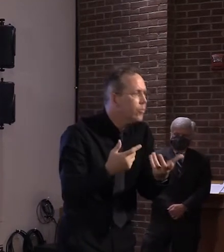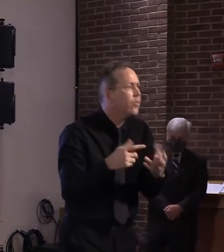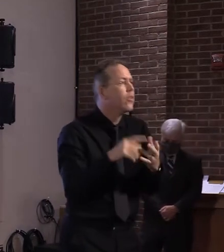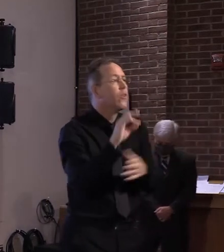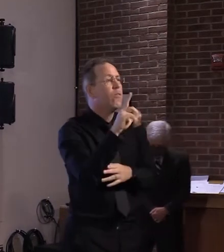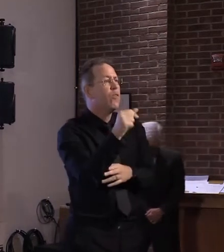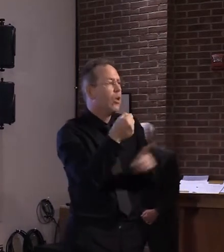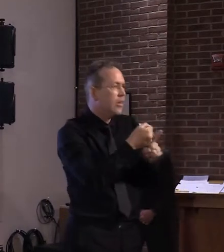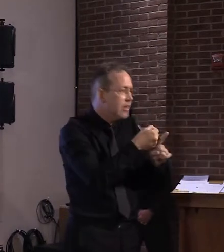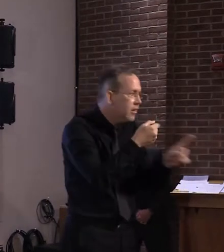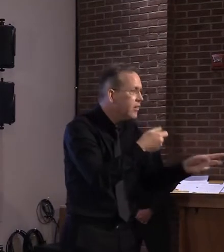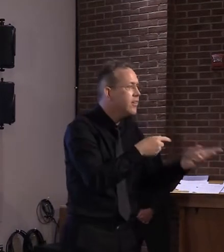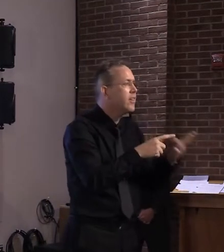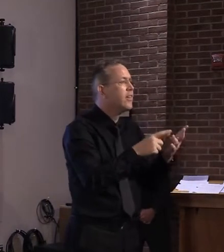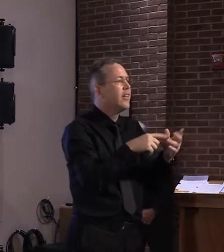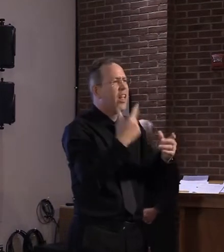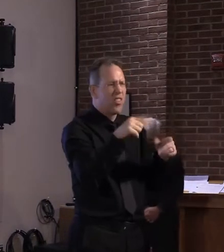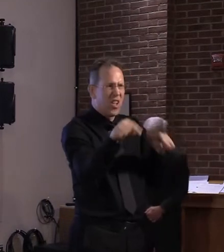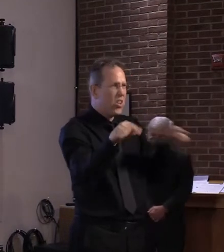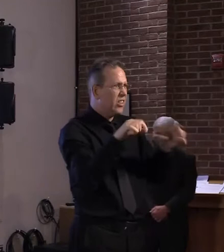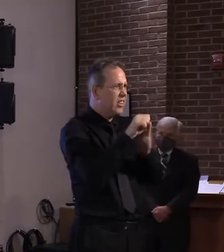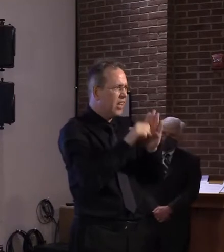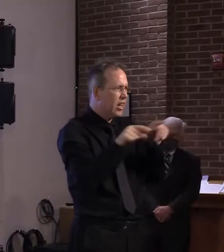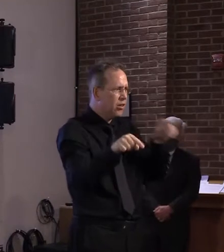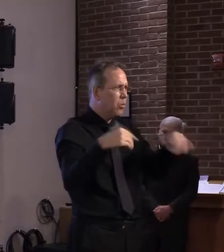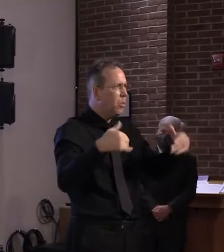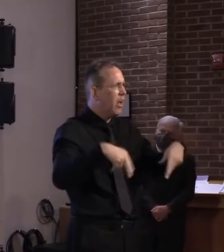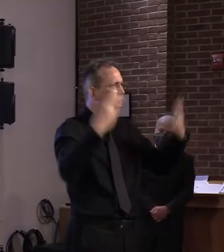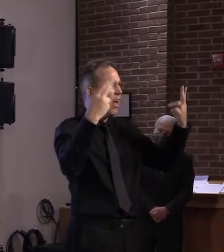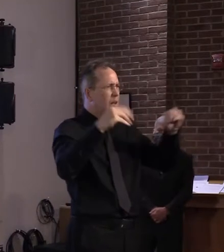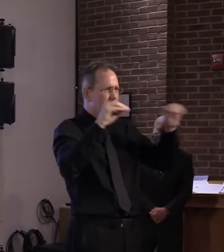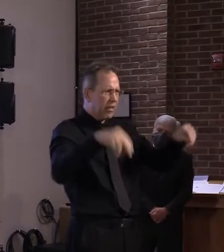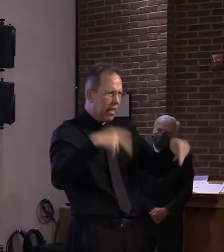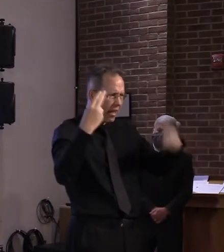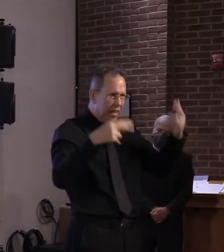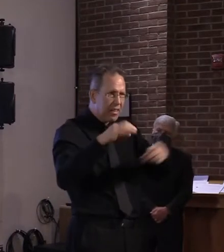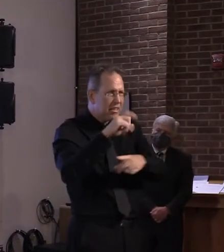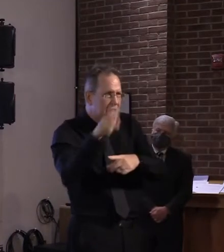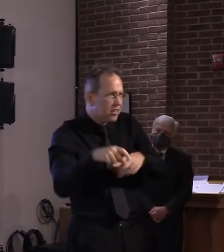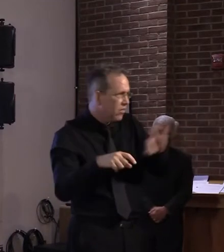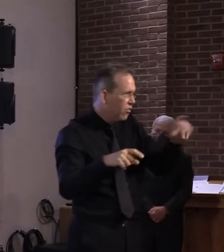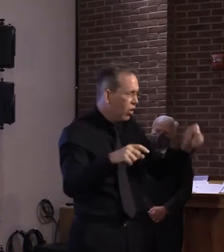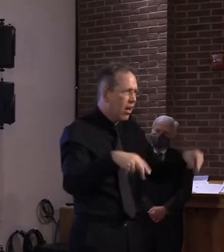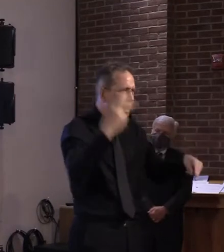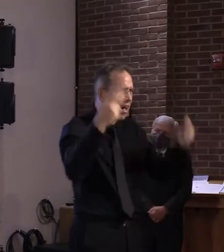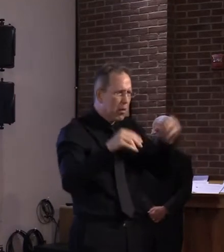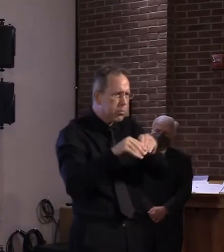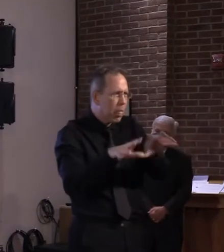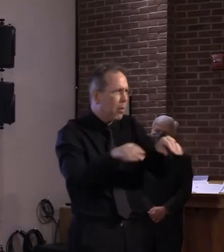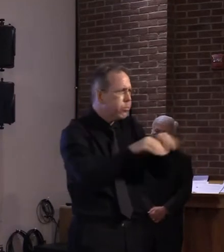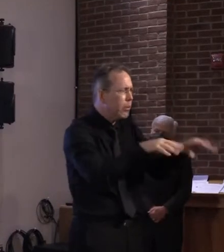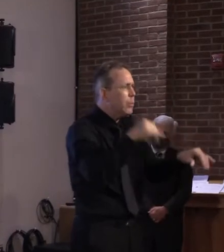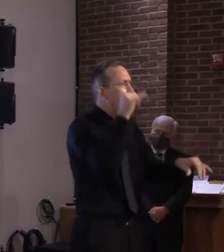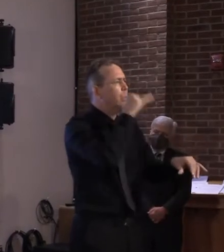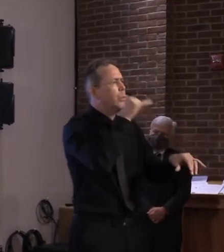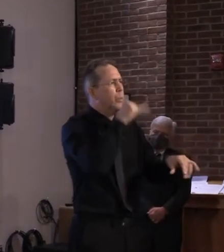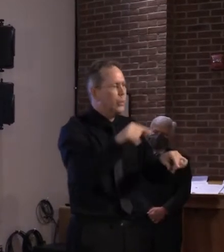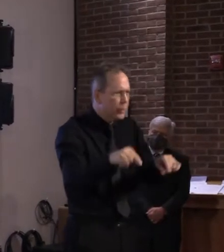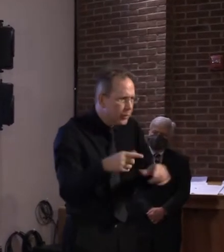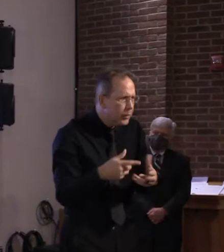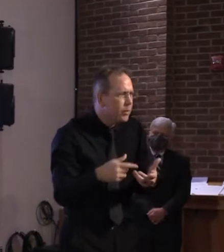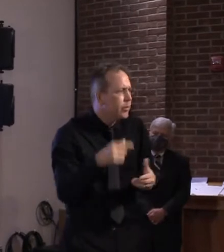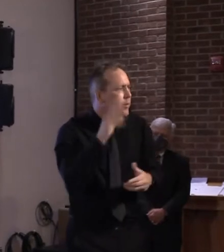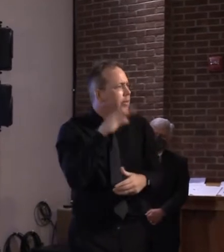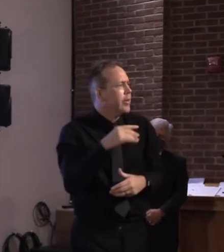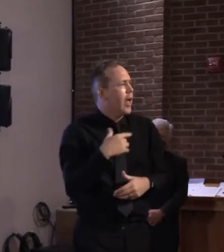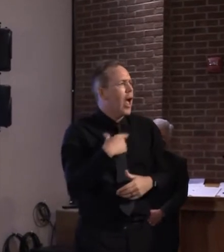Washington, and most of the new cases in Texas. Now, I'm saying all this not to make comparisons with